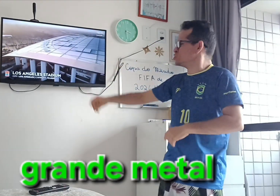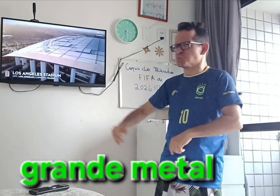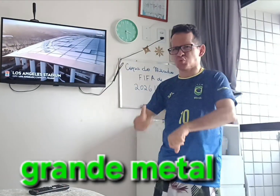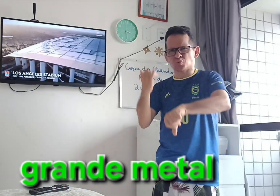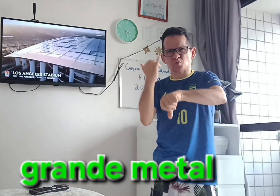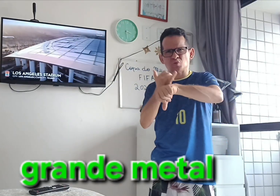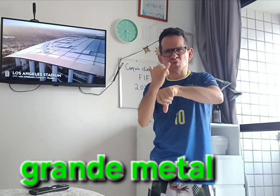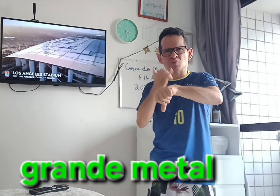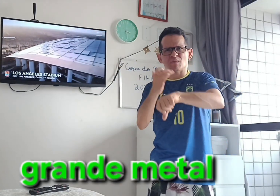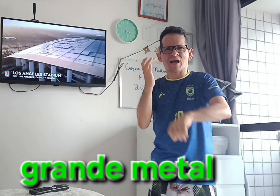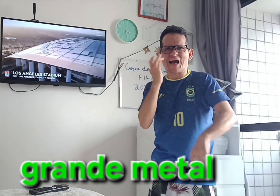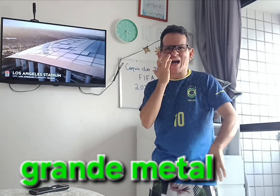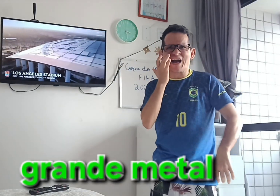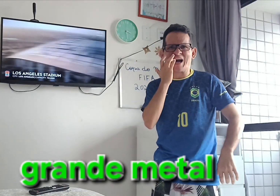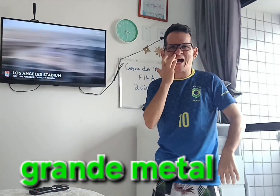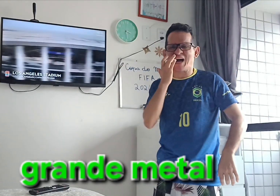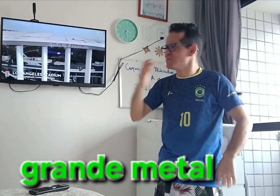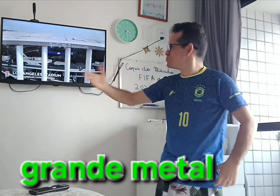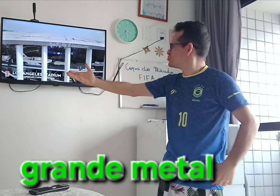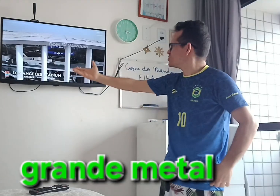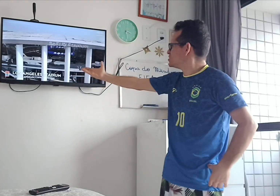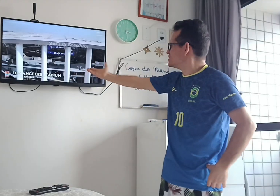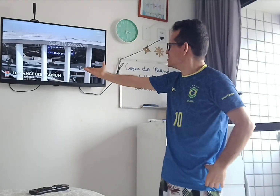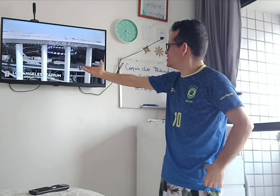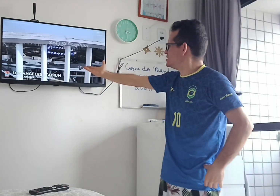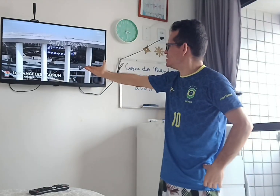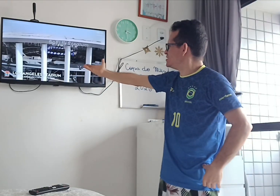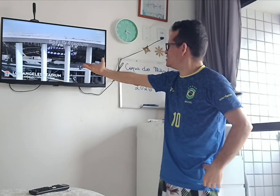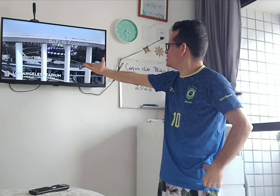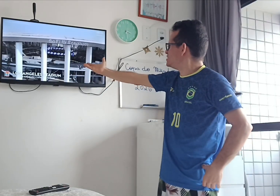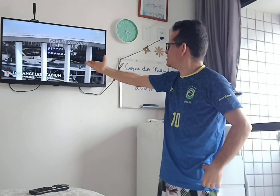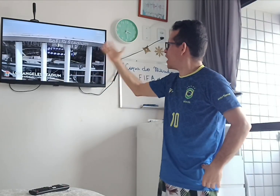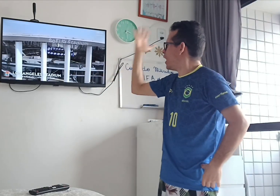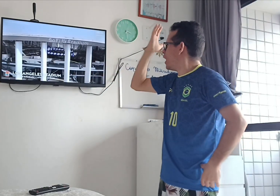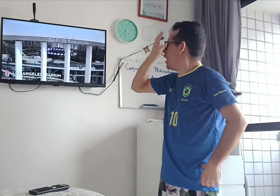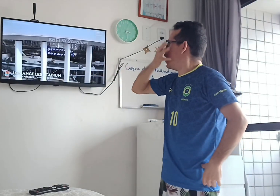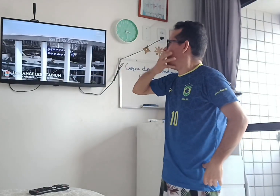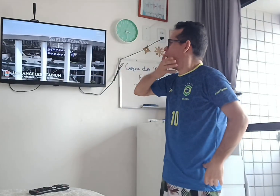aluminum facade with LED lighting and the suspended 360-degree infinity screen